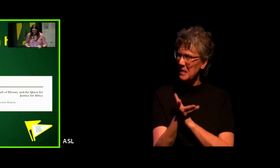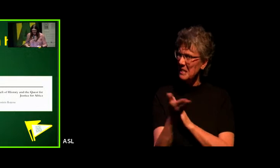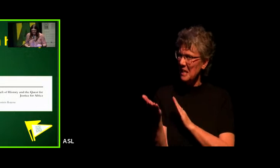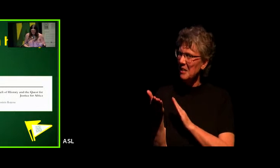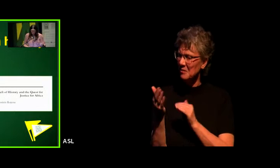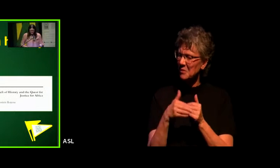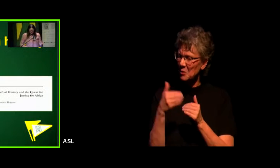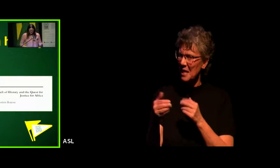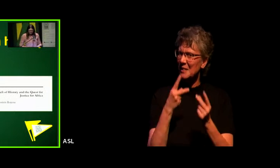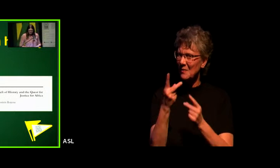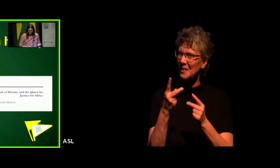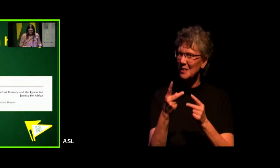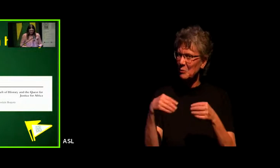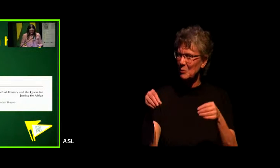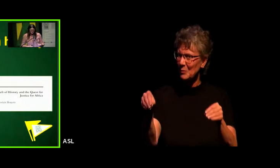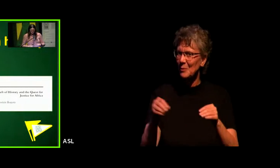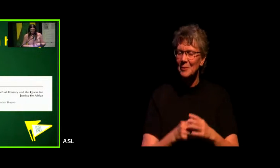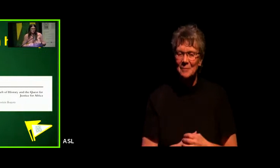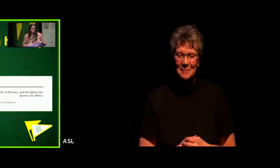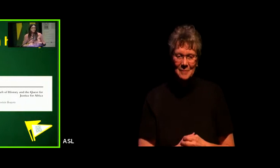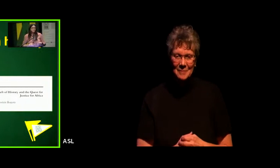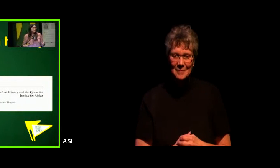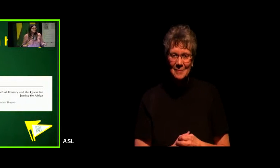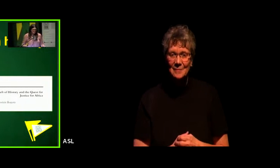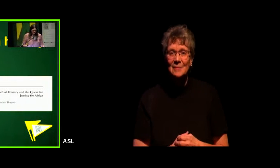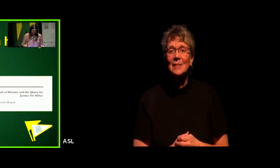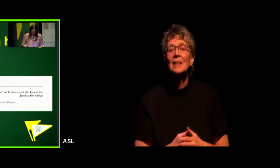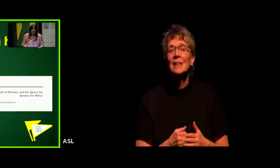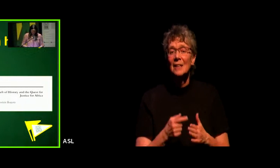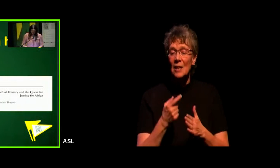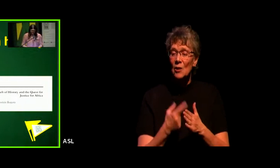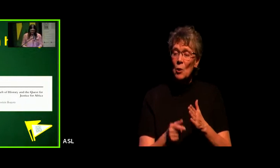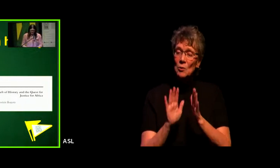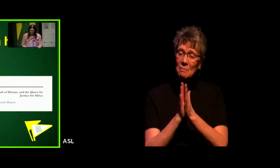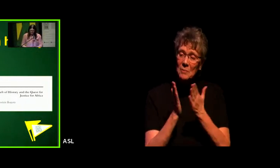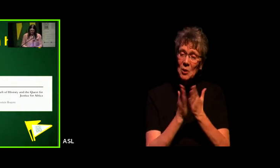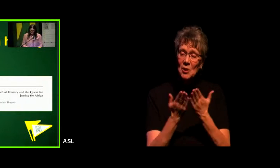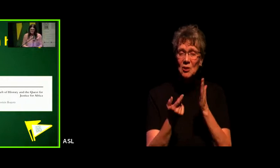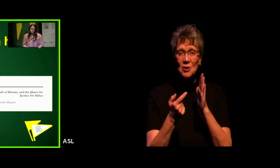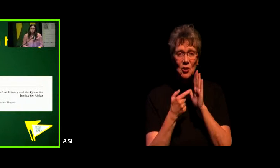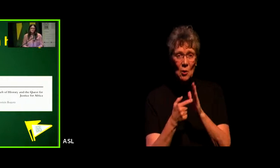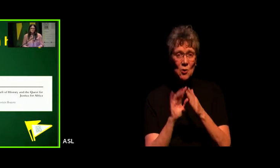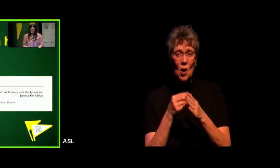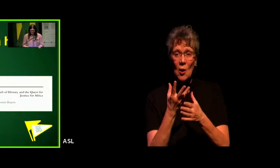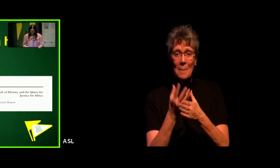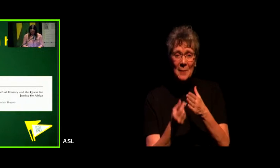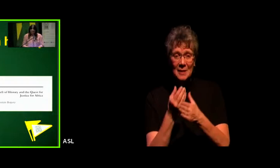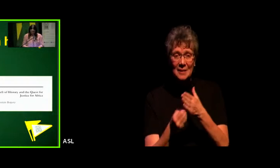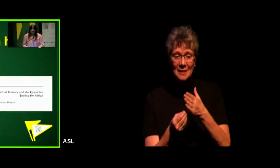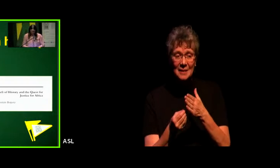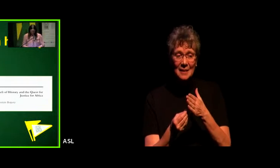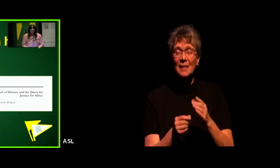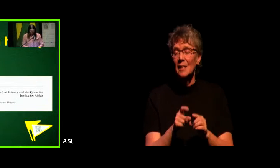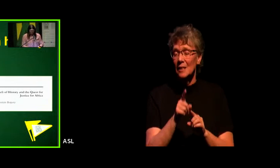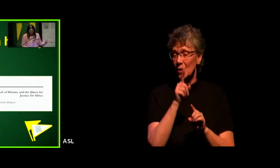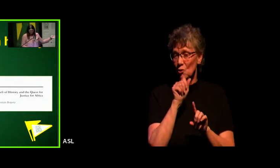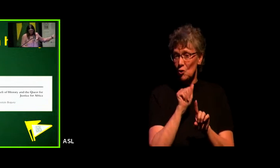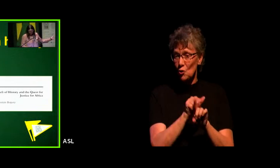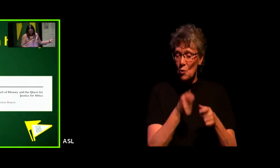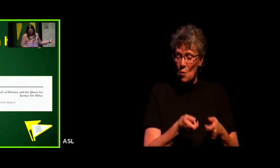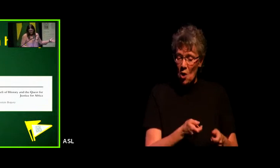But what these books and these shows and movies are all conveniently leaving out is that pseudoarchaeology is a theft of history. This quote